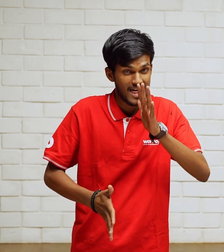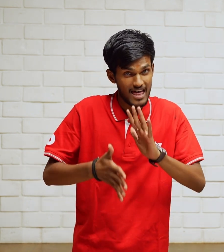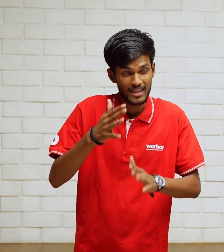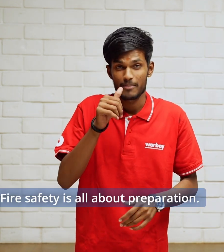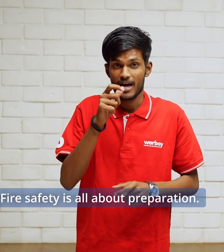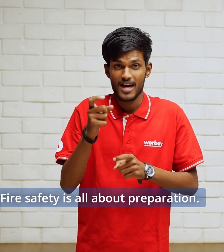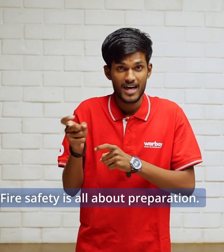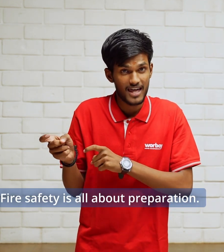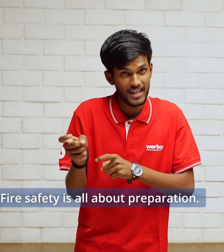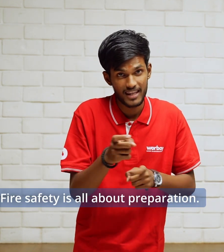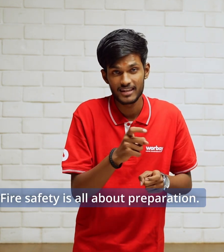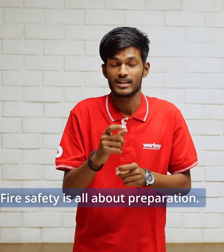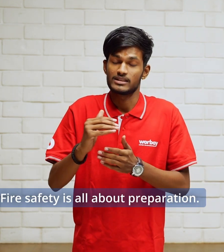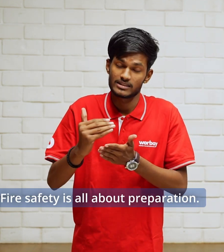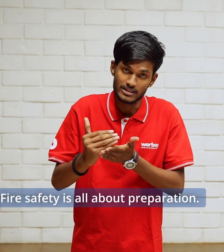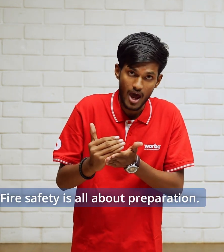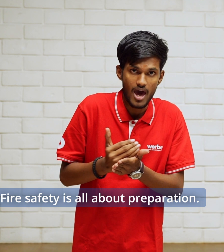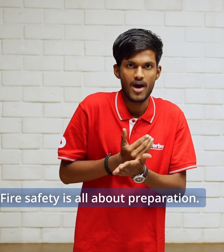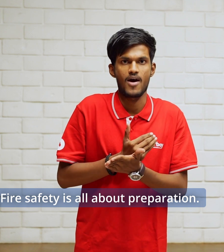Fire safety is all about preparation.